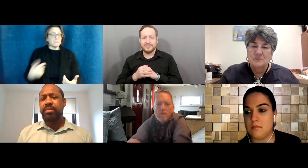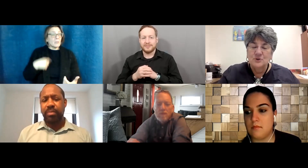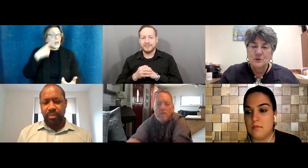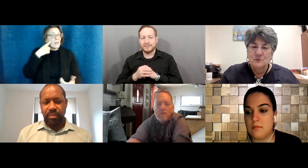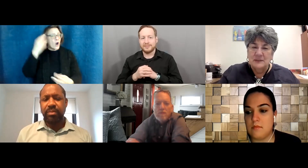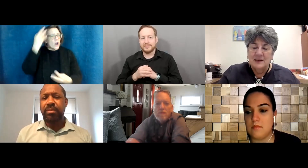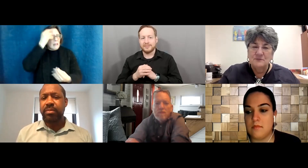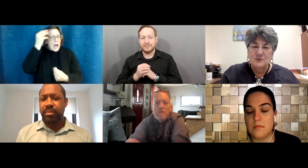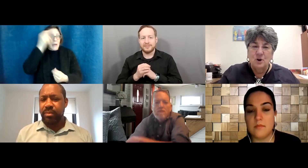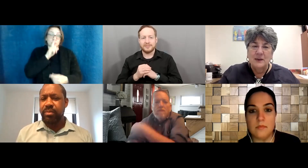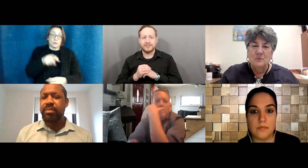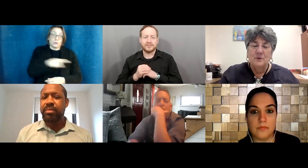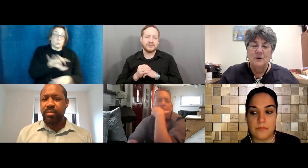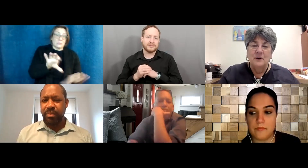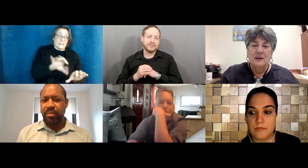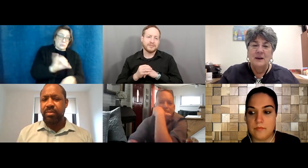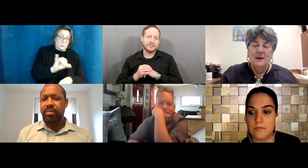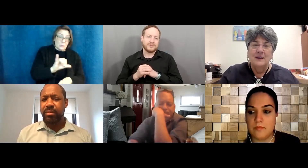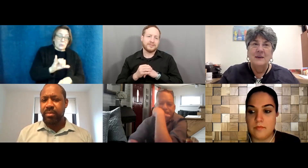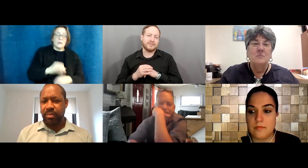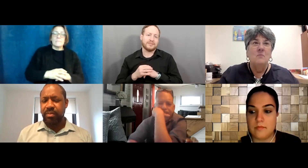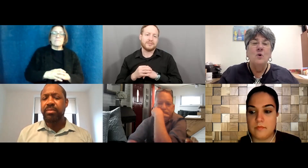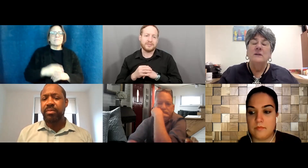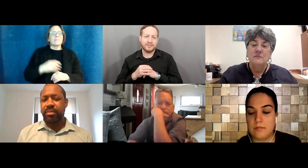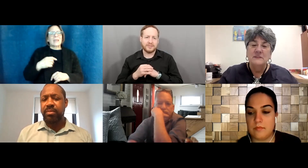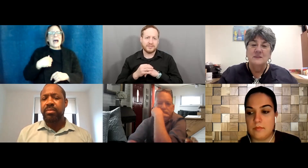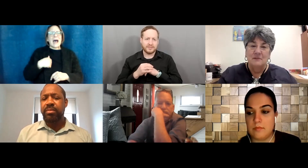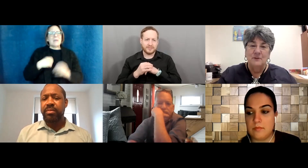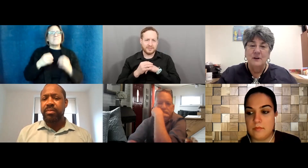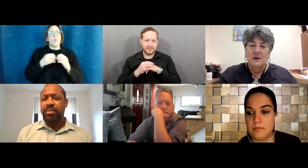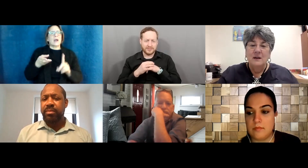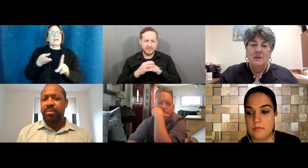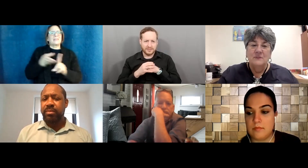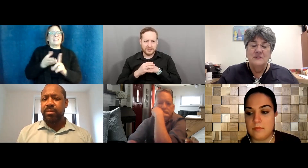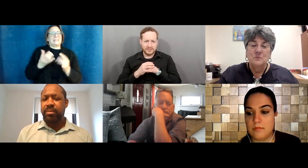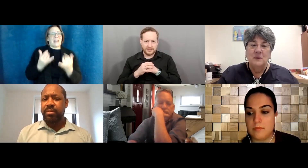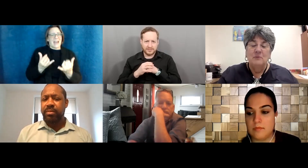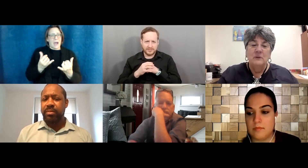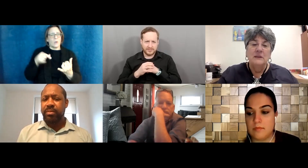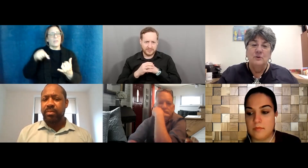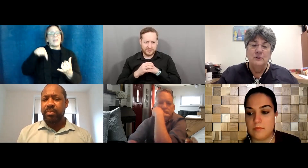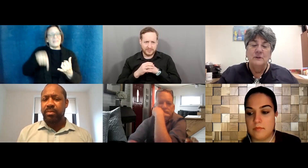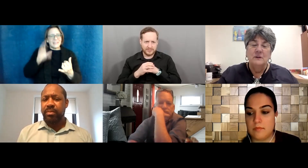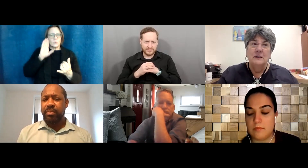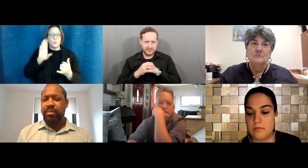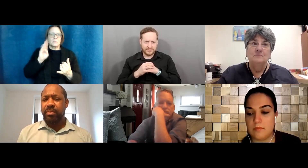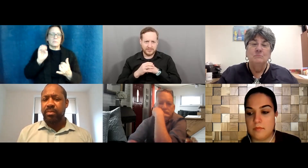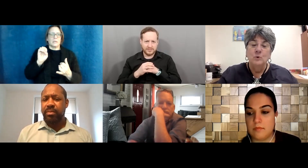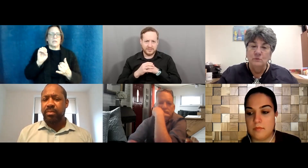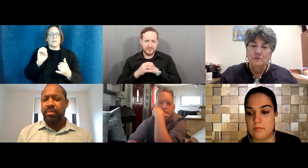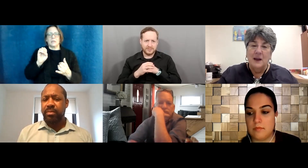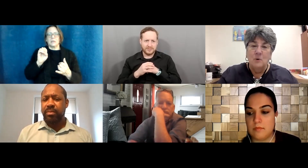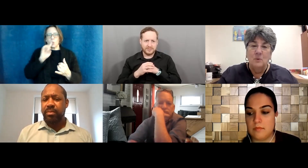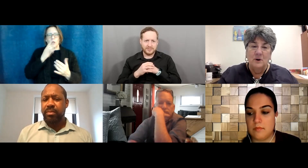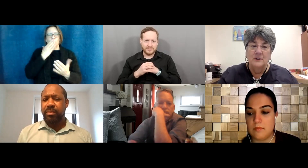it, as I'm sure you did after talking with her, and I'm more convinced than ever that this would be a really good